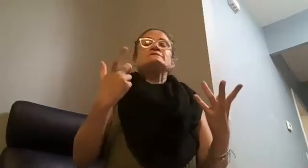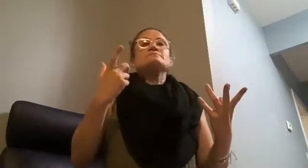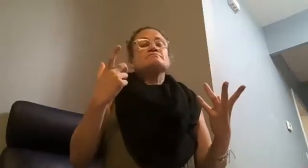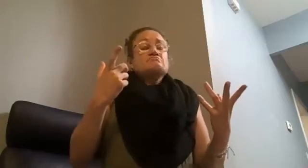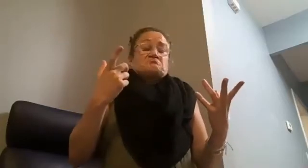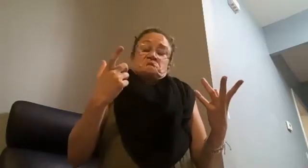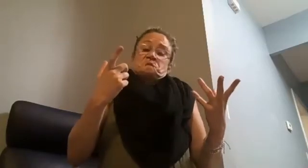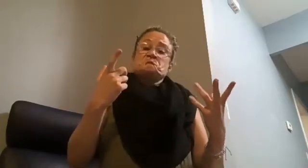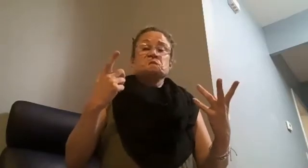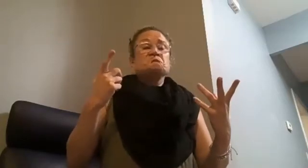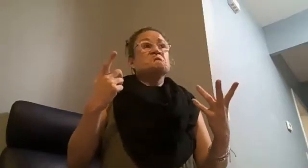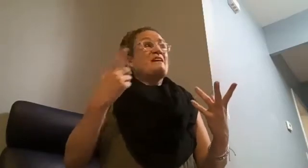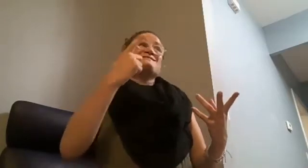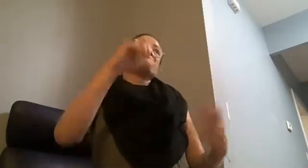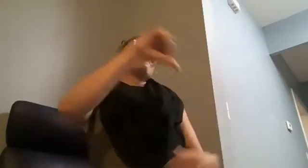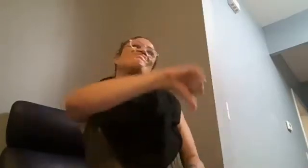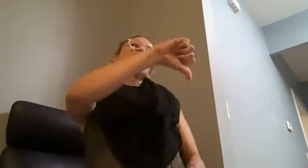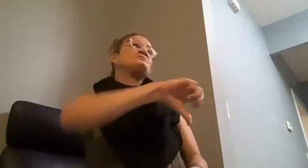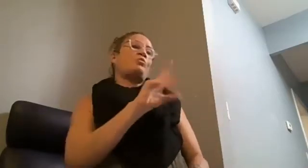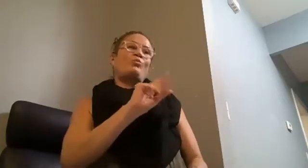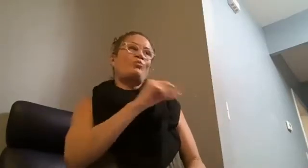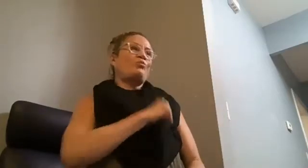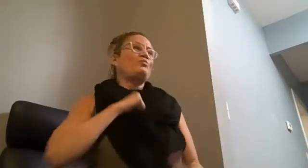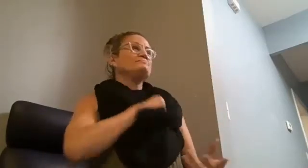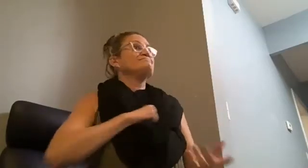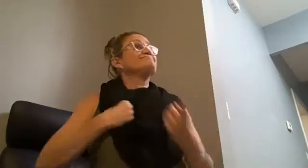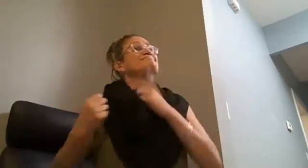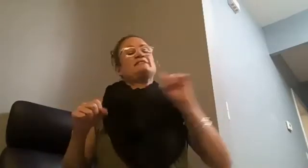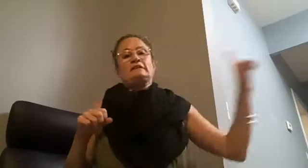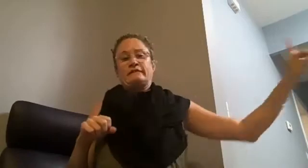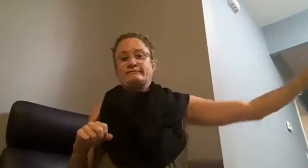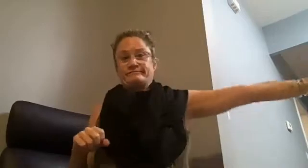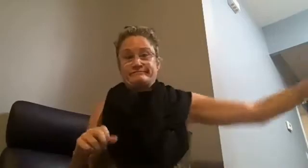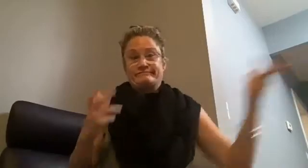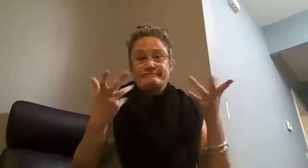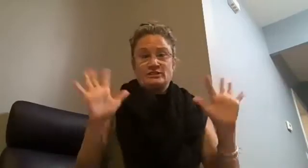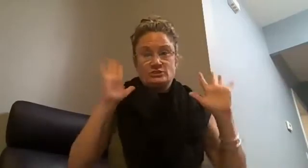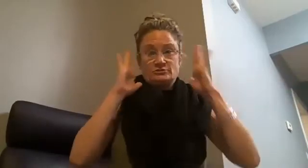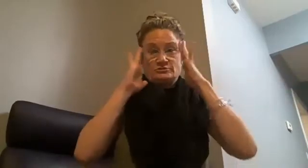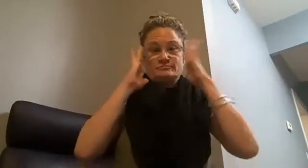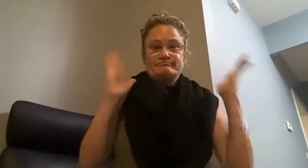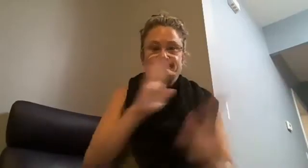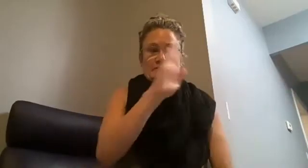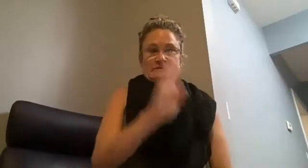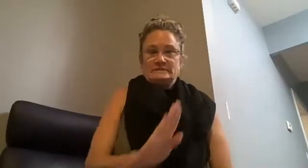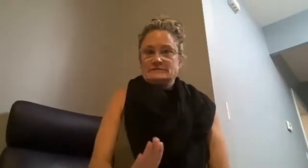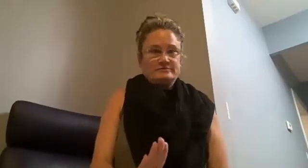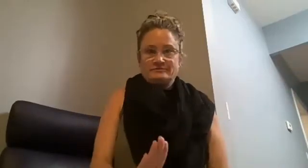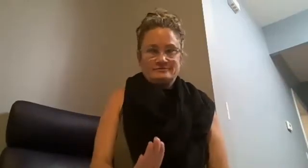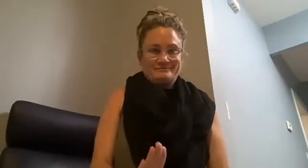I turned that man down, and he faded back into the shadows from whence he came. And I have never again had such a good deal